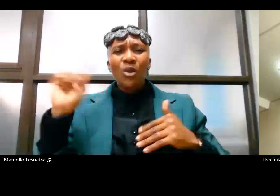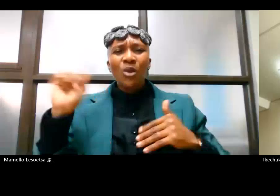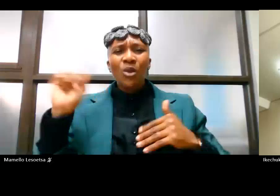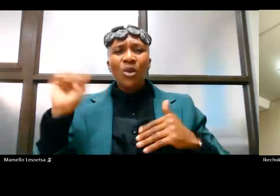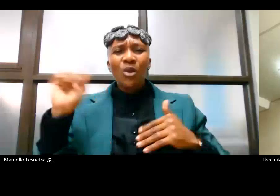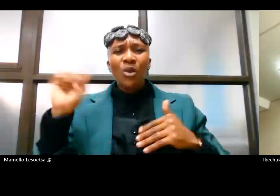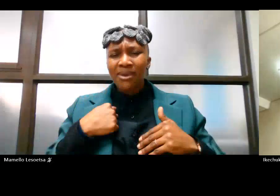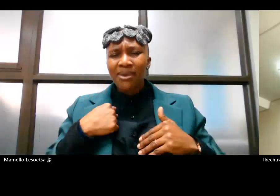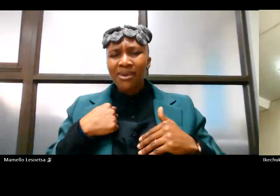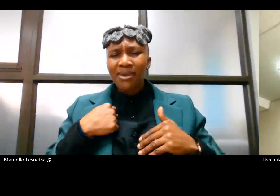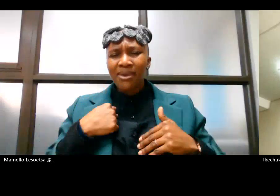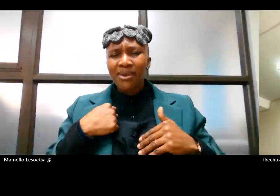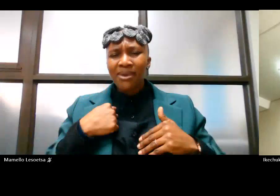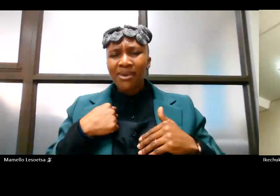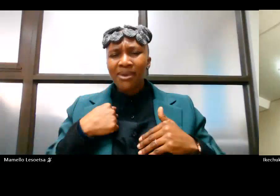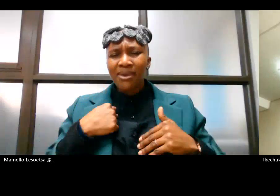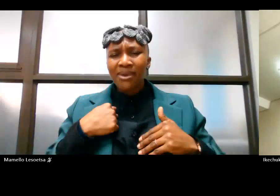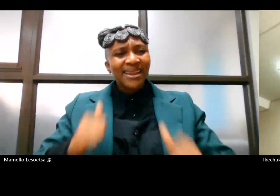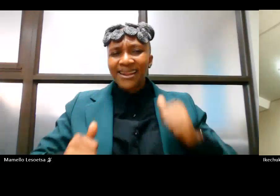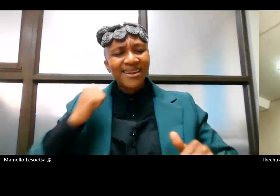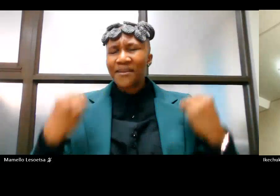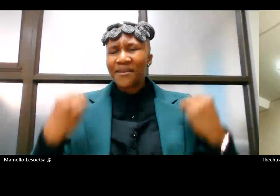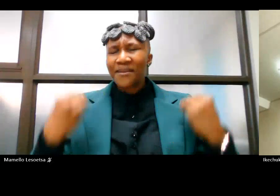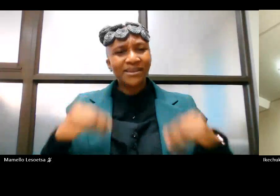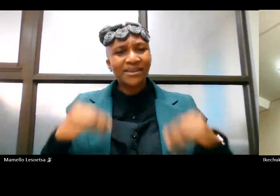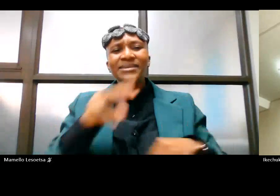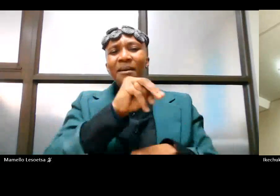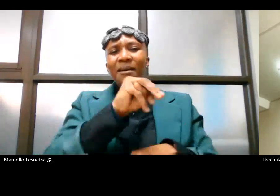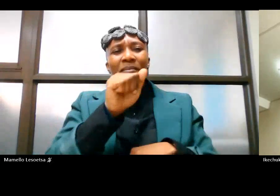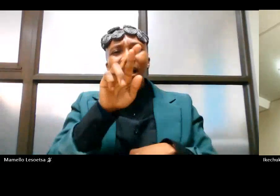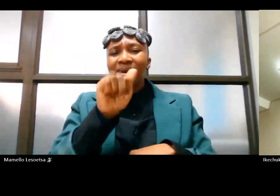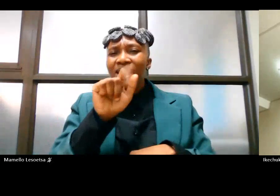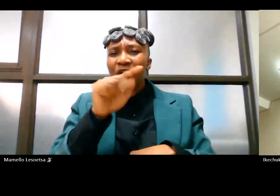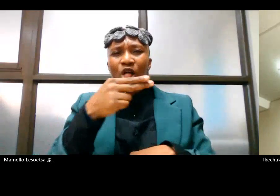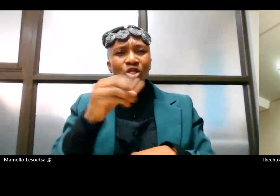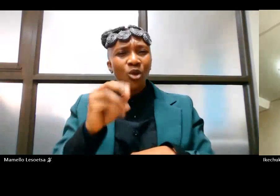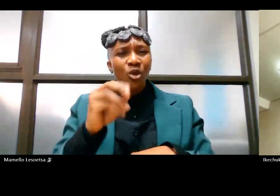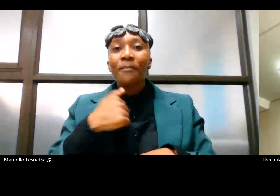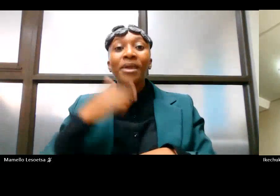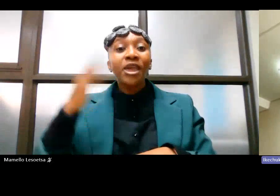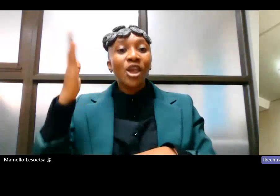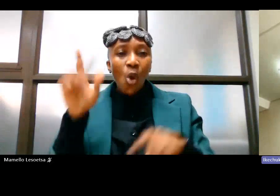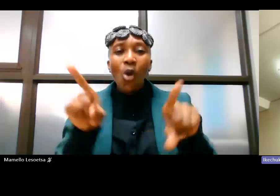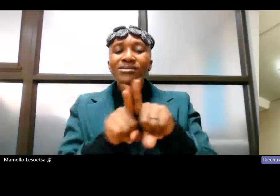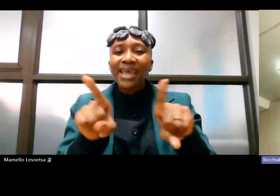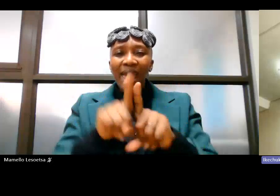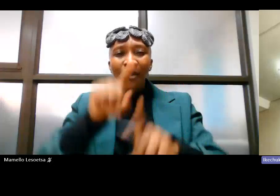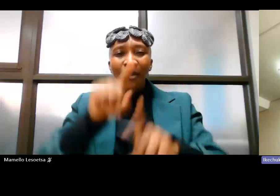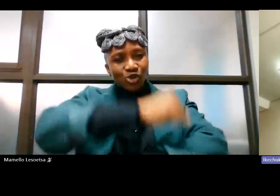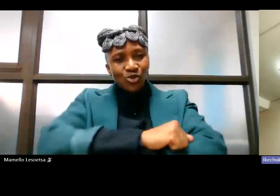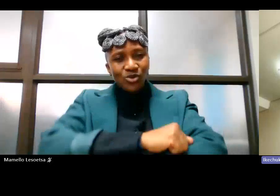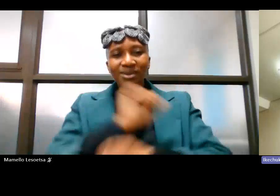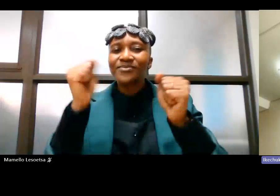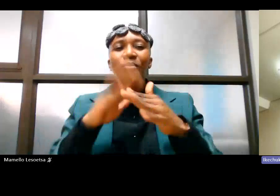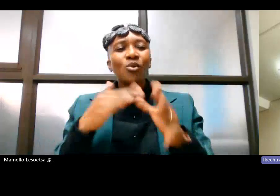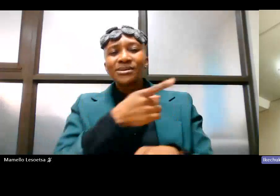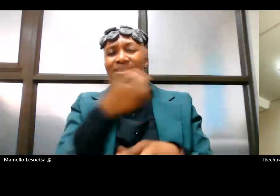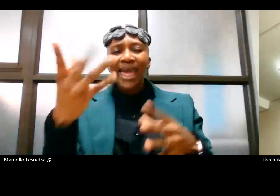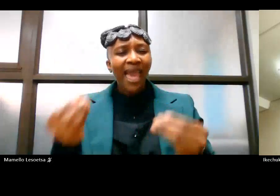Yeah, I know that it will not be the same for students. They've got quite a lot, but it's just